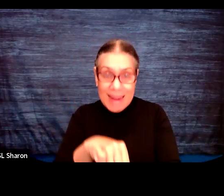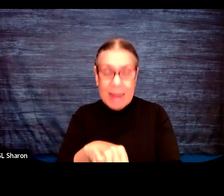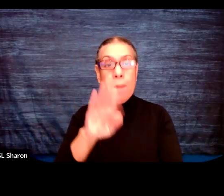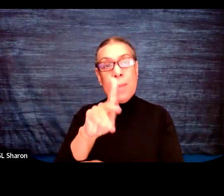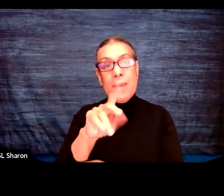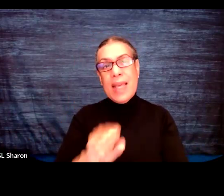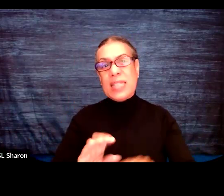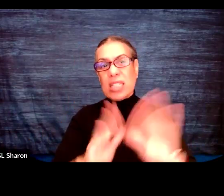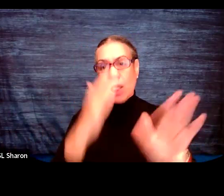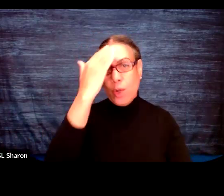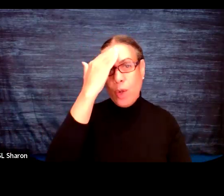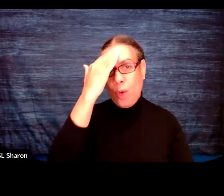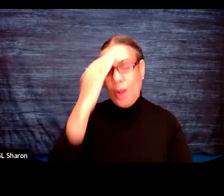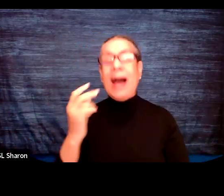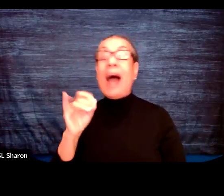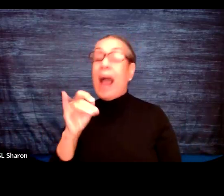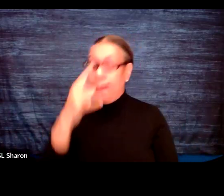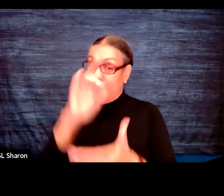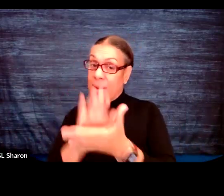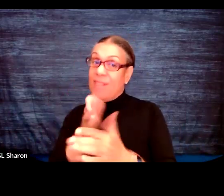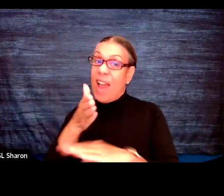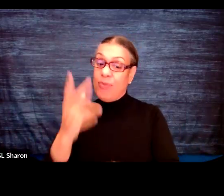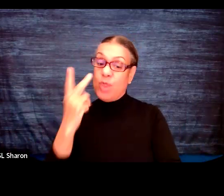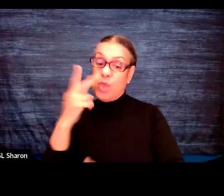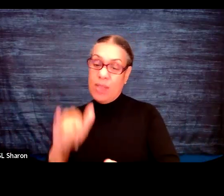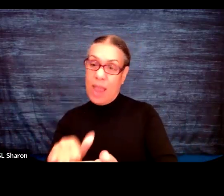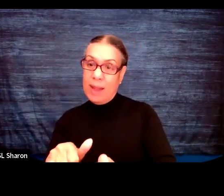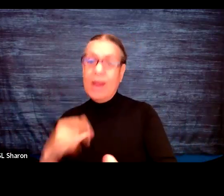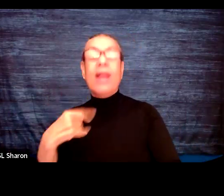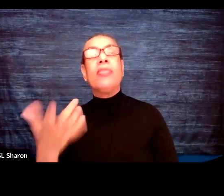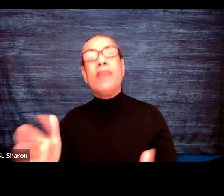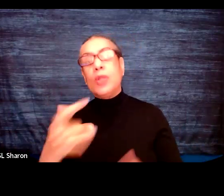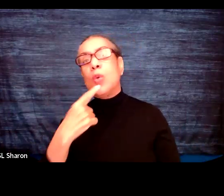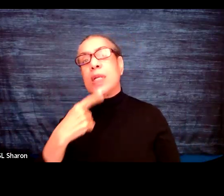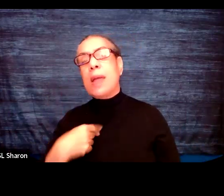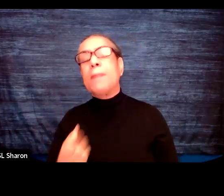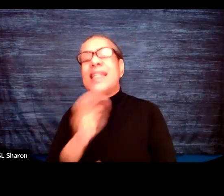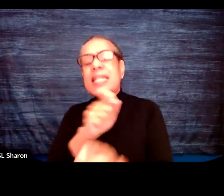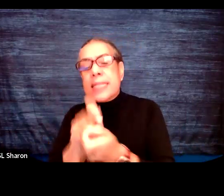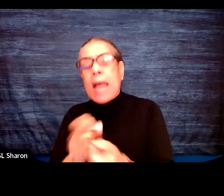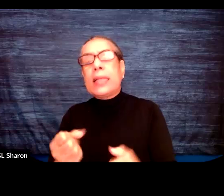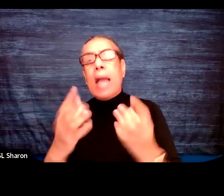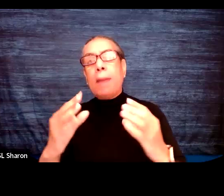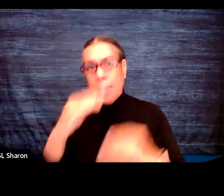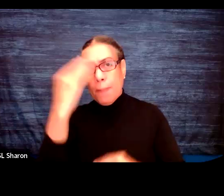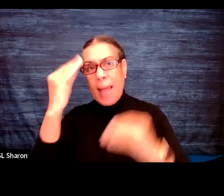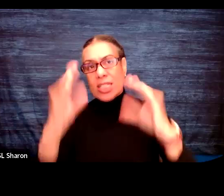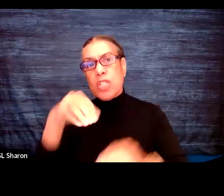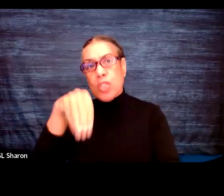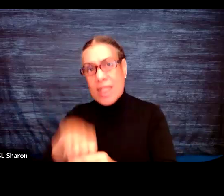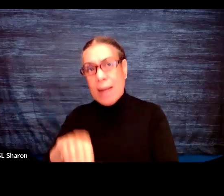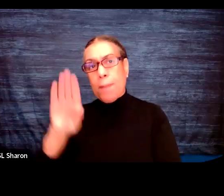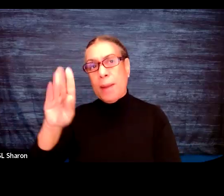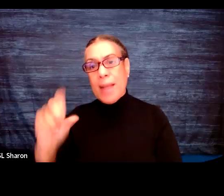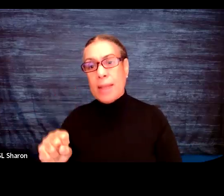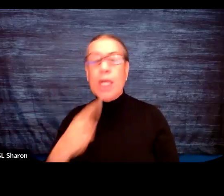known. And I bet after receiving that report, the last meeting, none of you can tell me exactly how many Black teachers there are in BPS. You